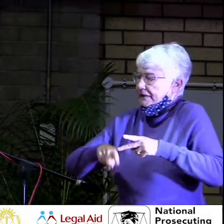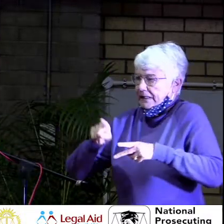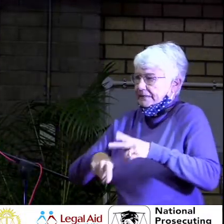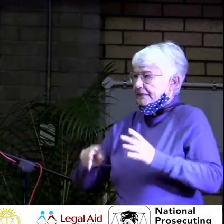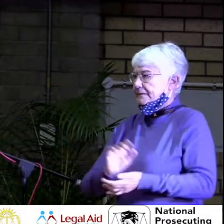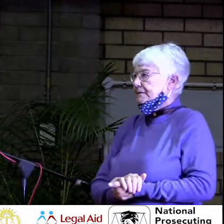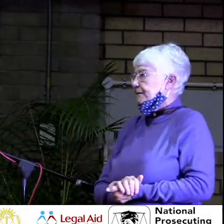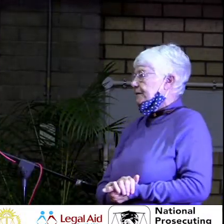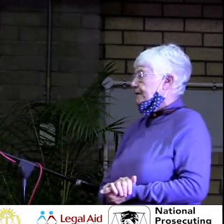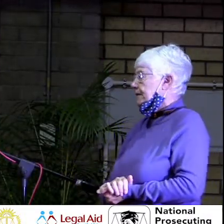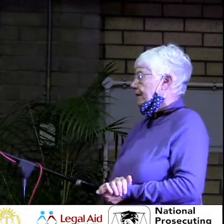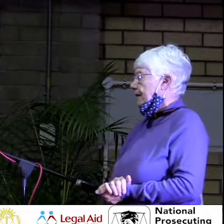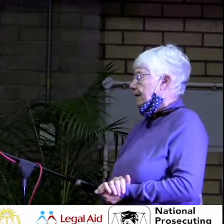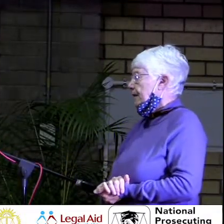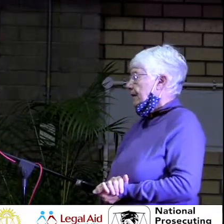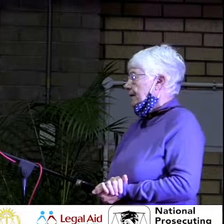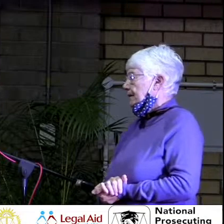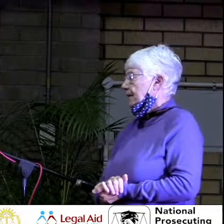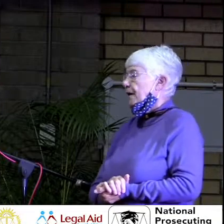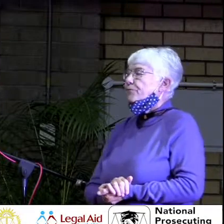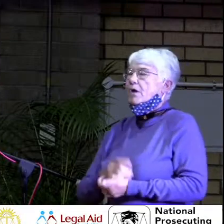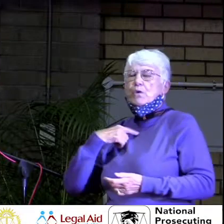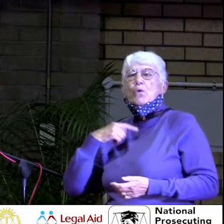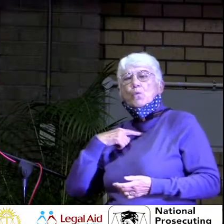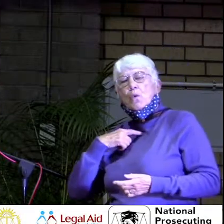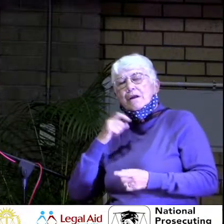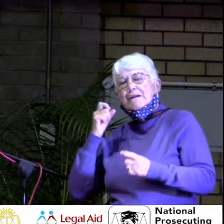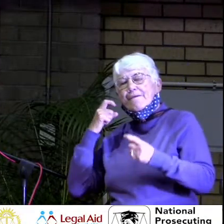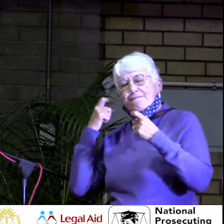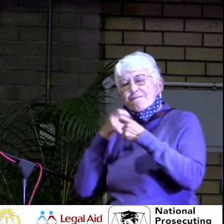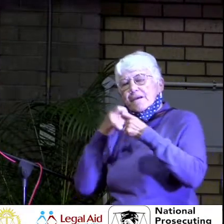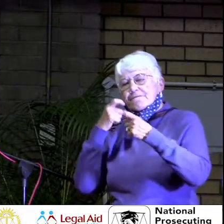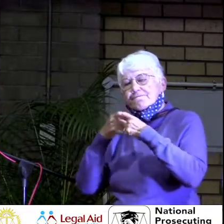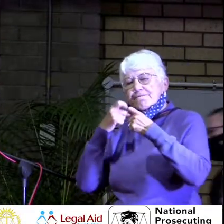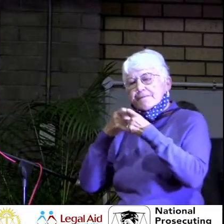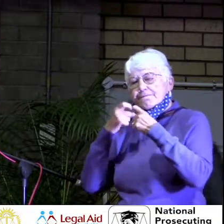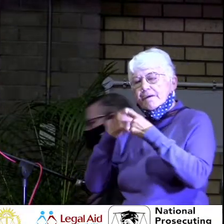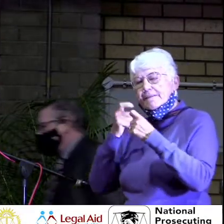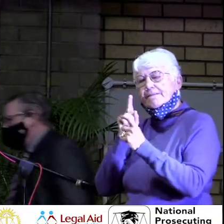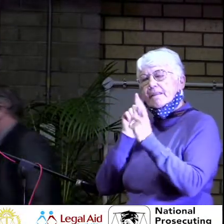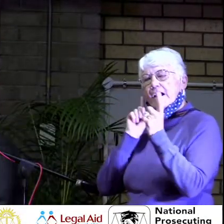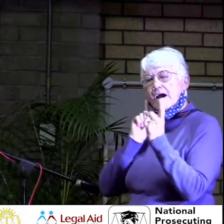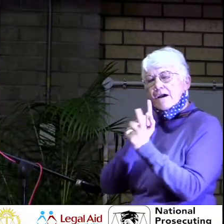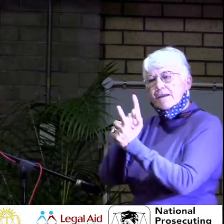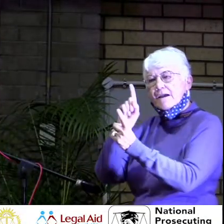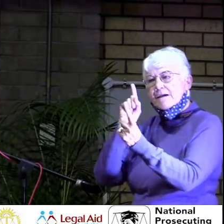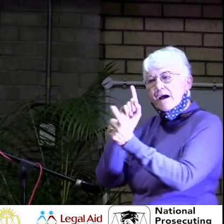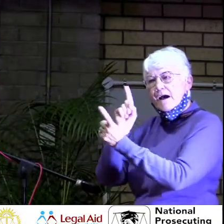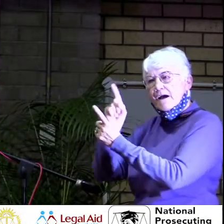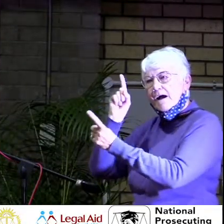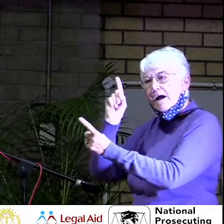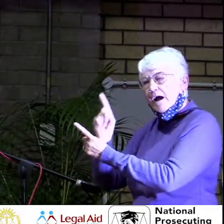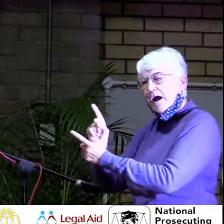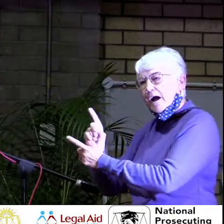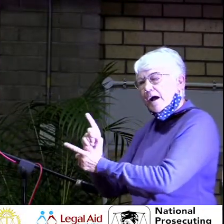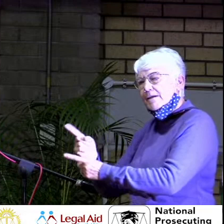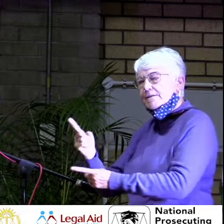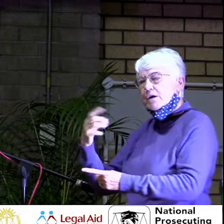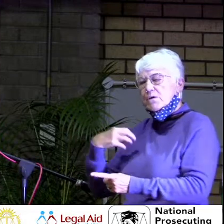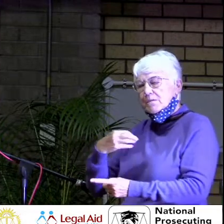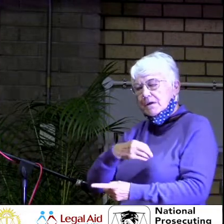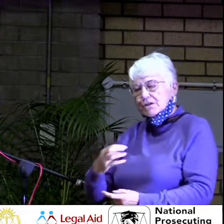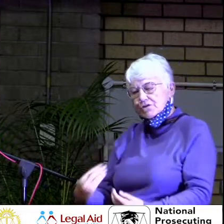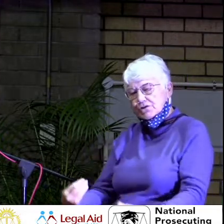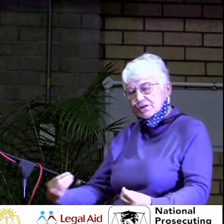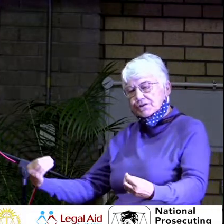against the scourge, against gender-based violence and femicide. We've heard this morning that the President has called